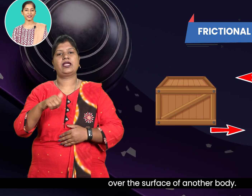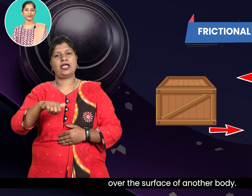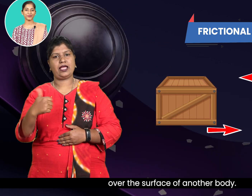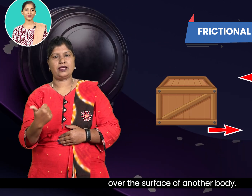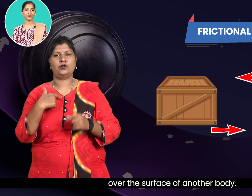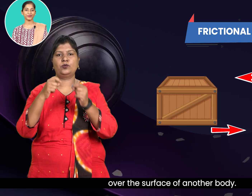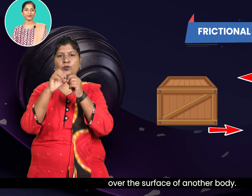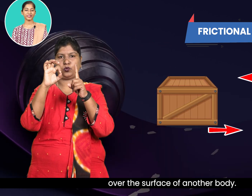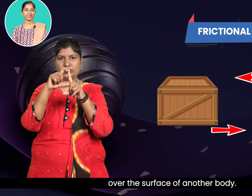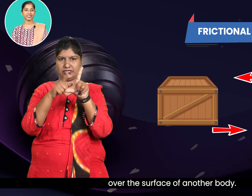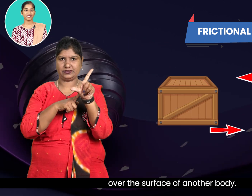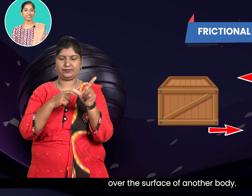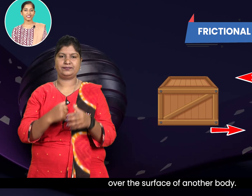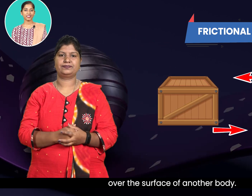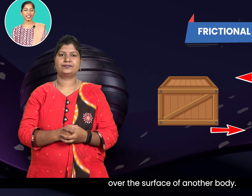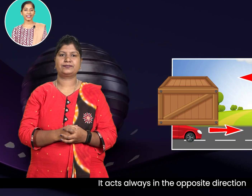body.